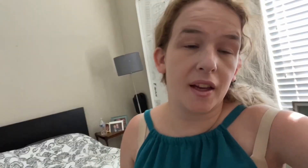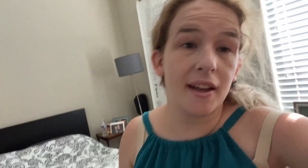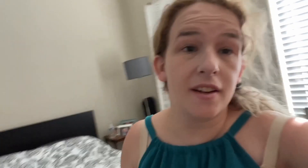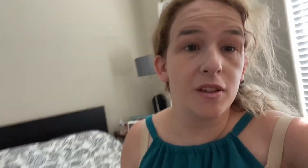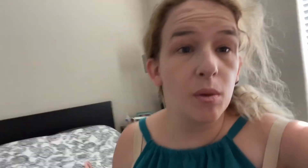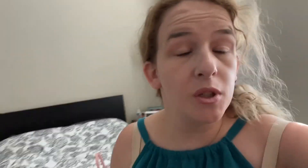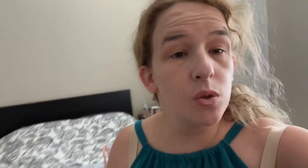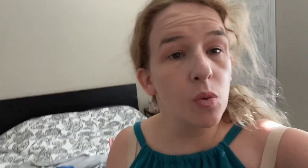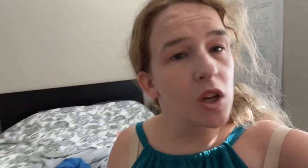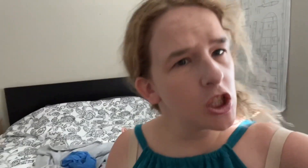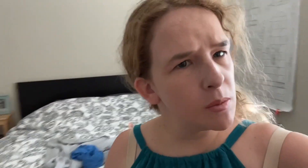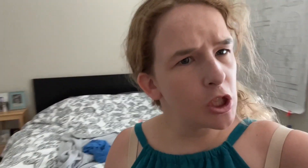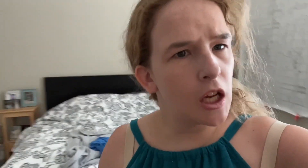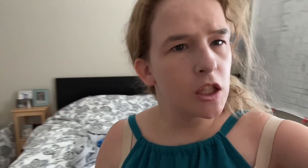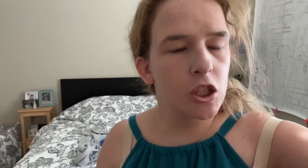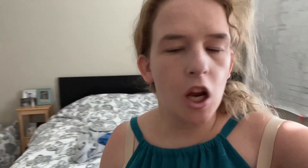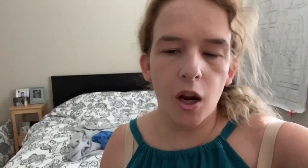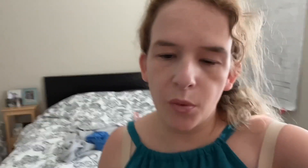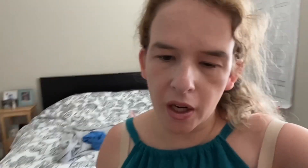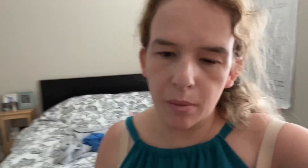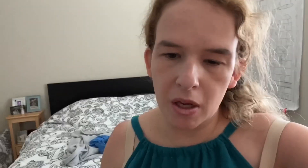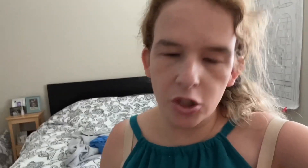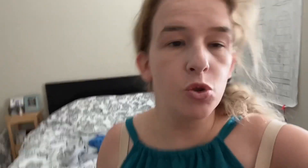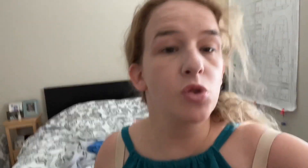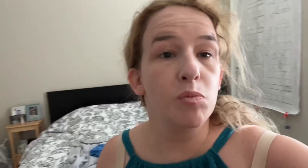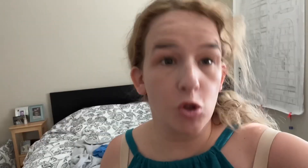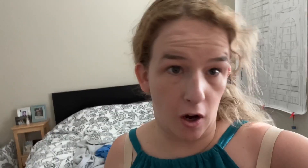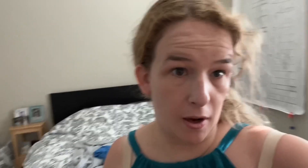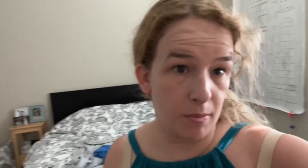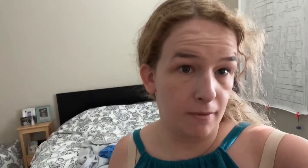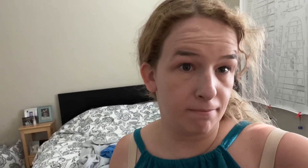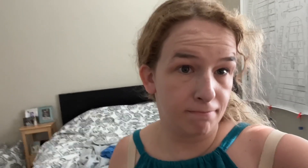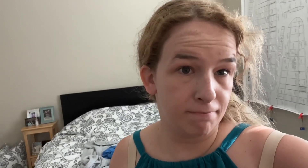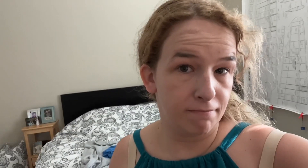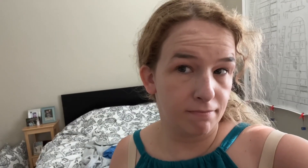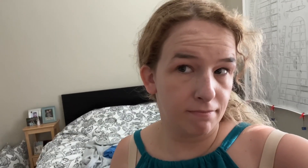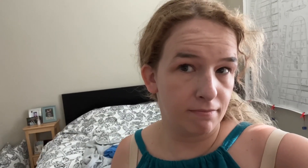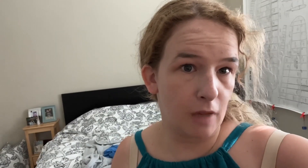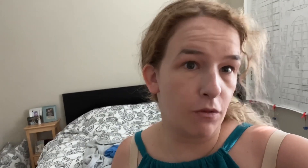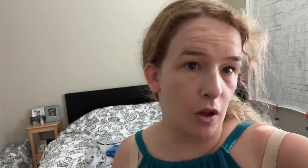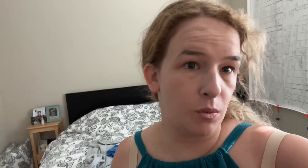Again, if you want me to do the one chip challenge, I recommend you subscribe. And follow.